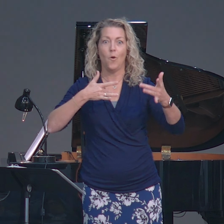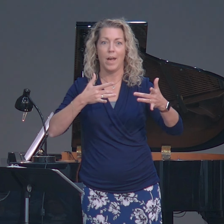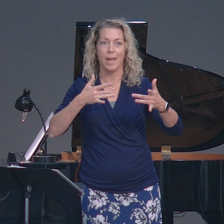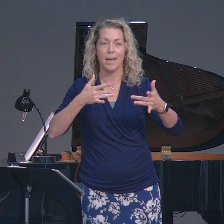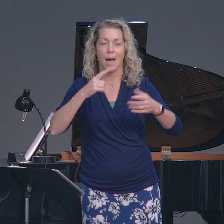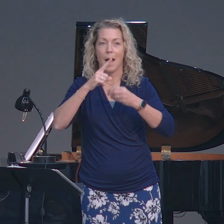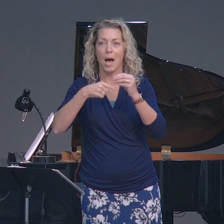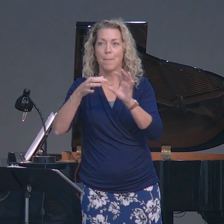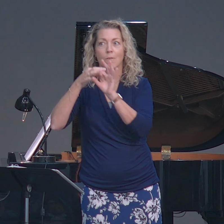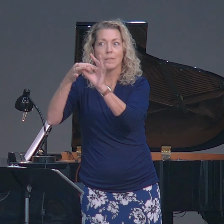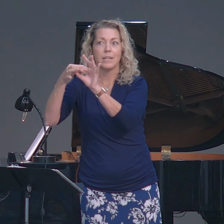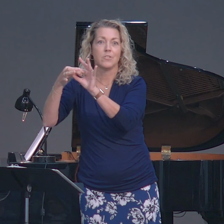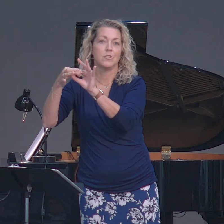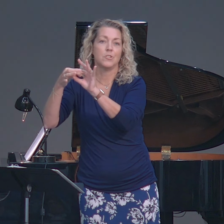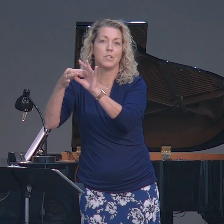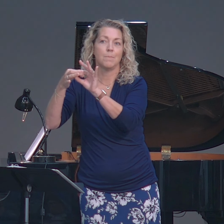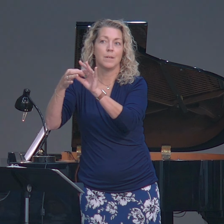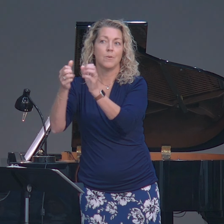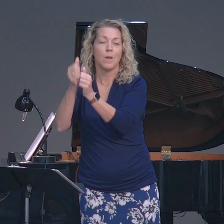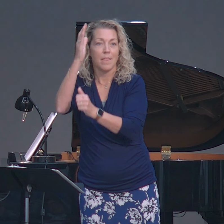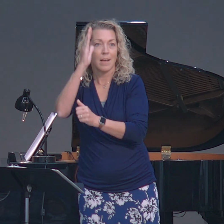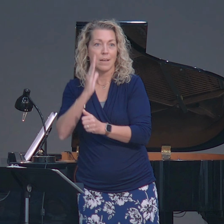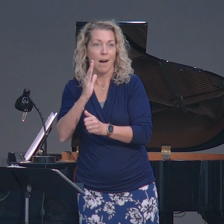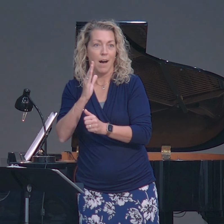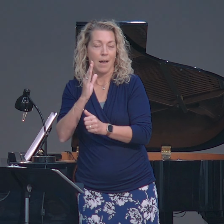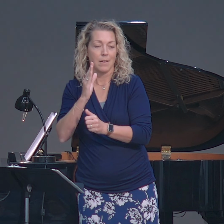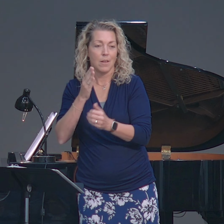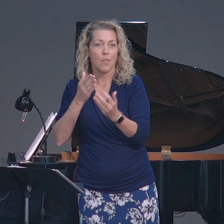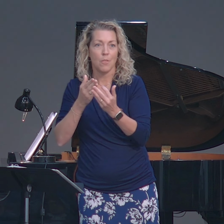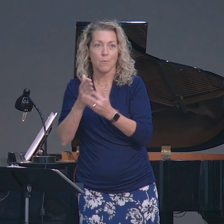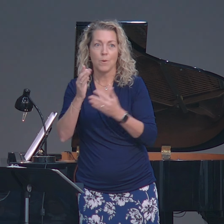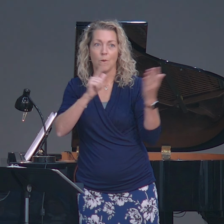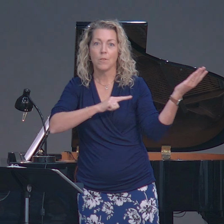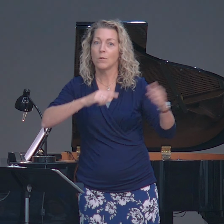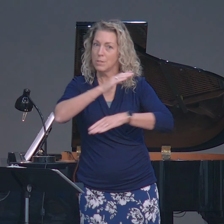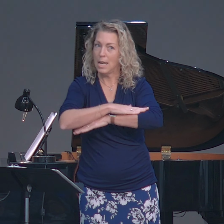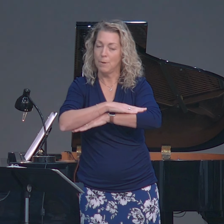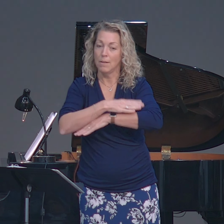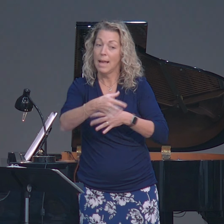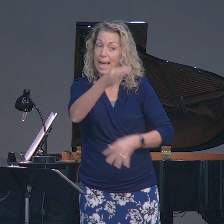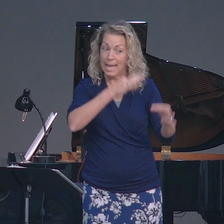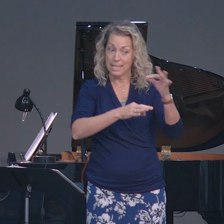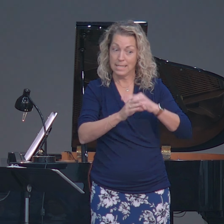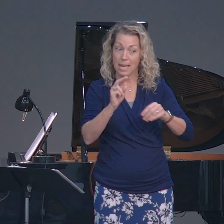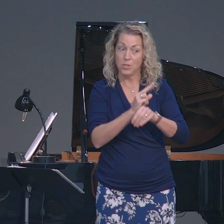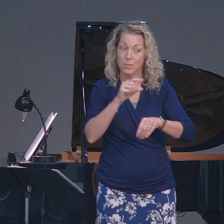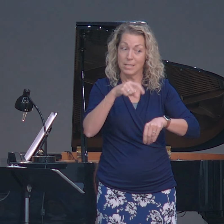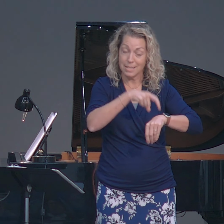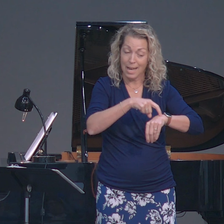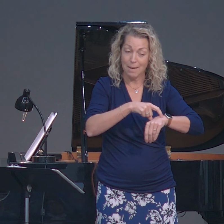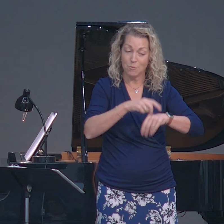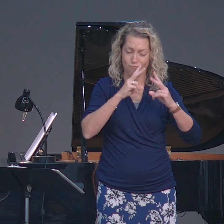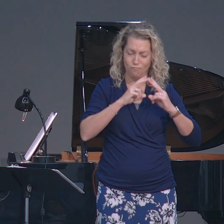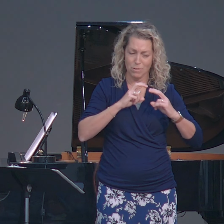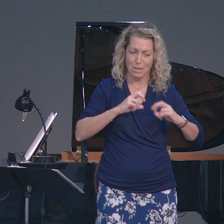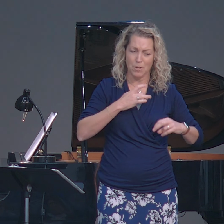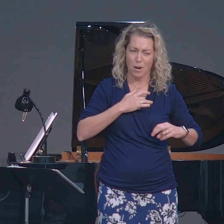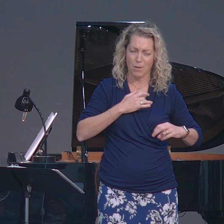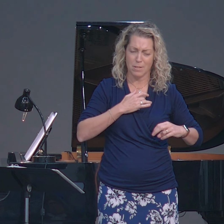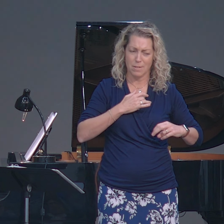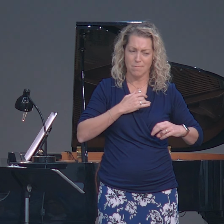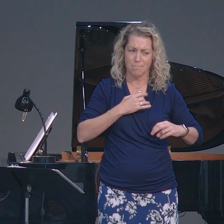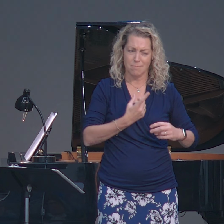a relationship to God in the celebration of communion. So rather, use this time to examine your own heart and ask